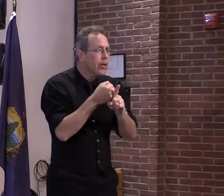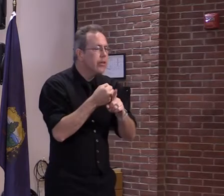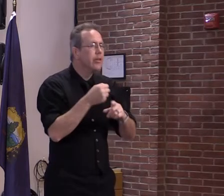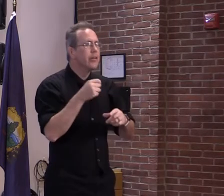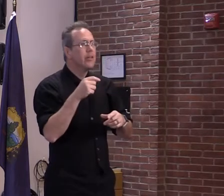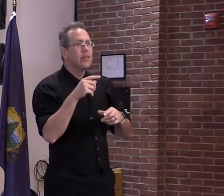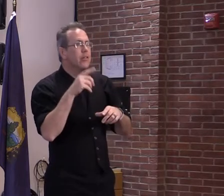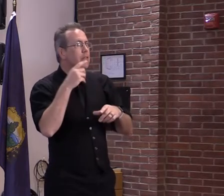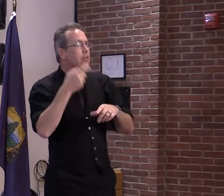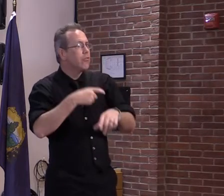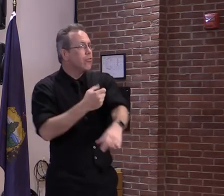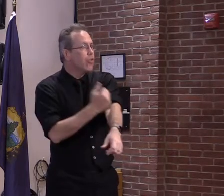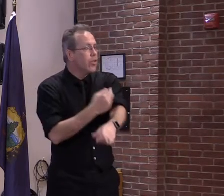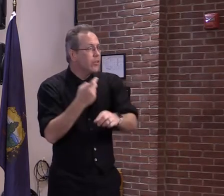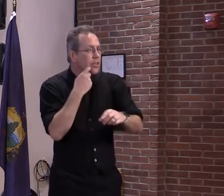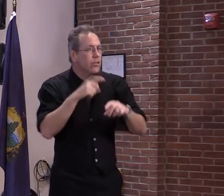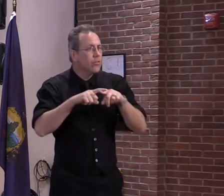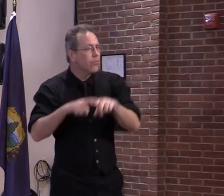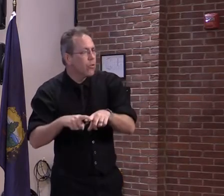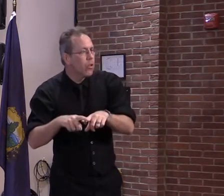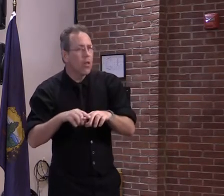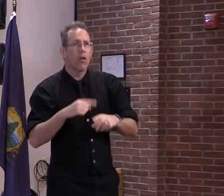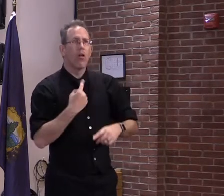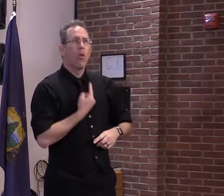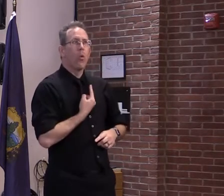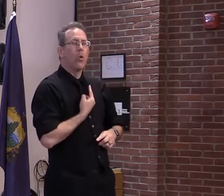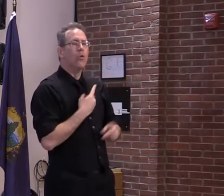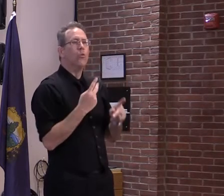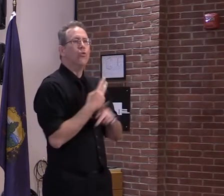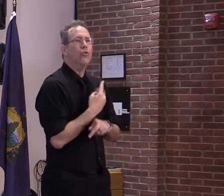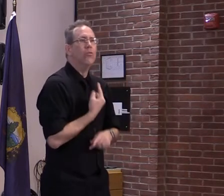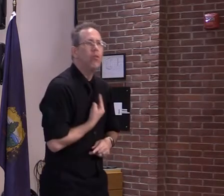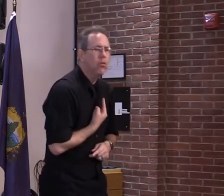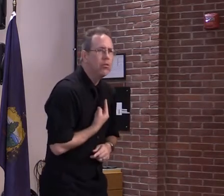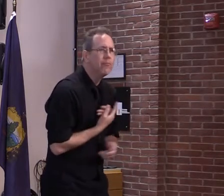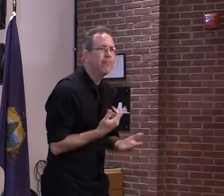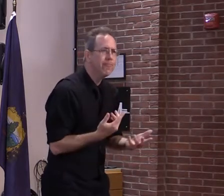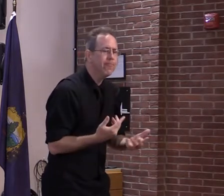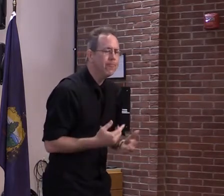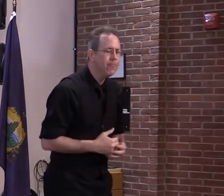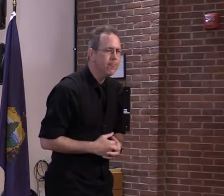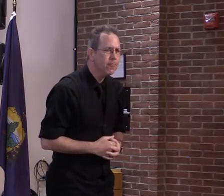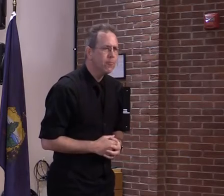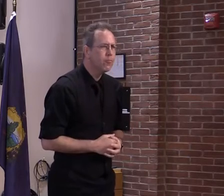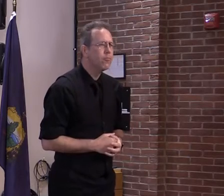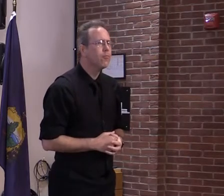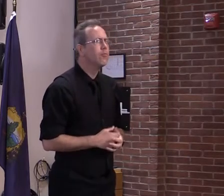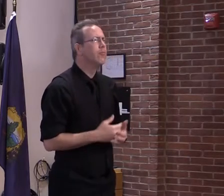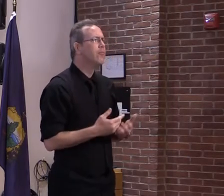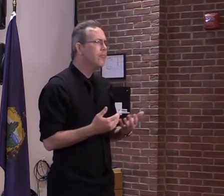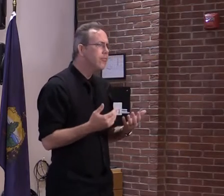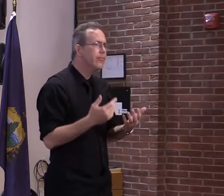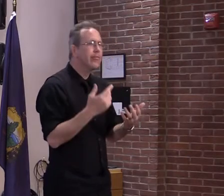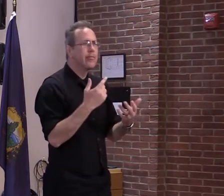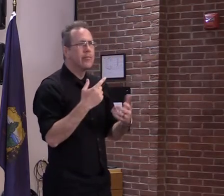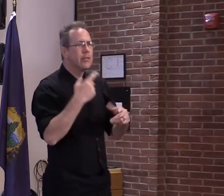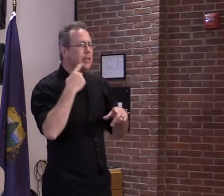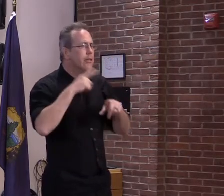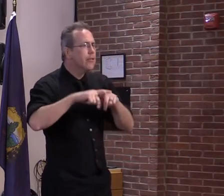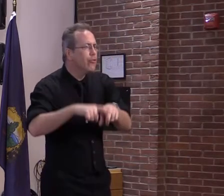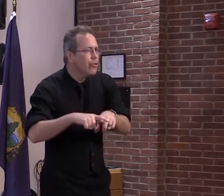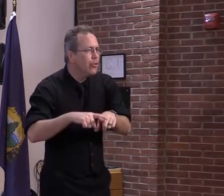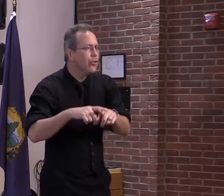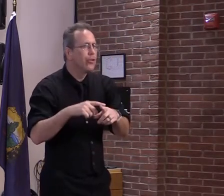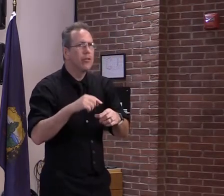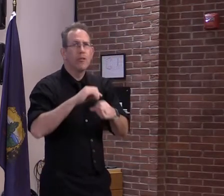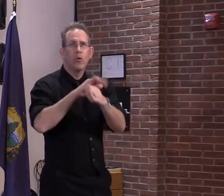probably will suffer more related to all of the stress of the disorder and the stress of the isolation